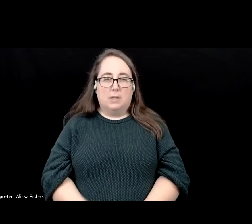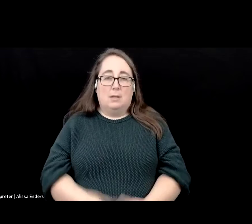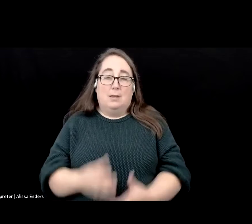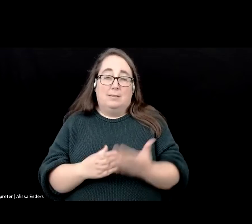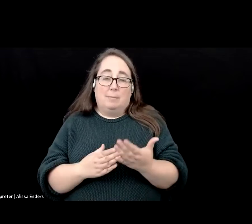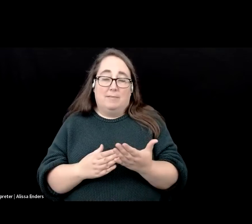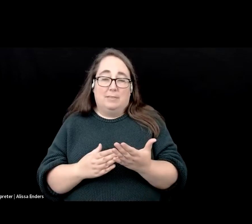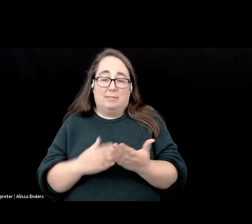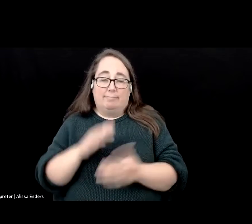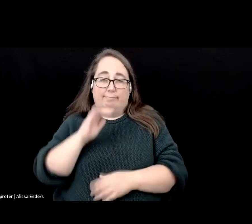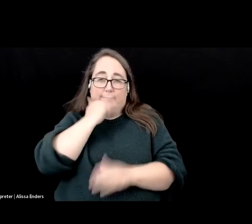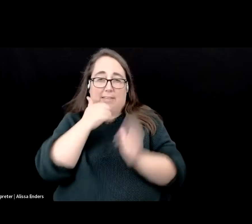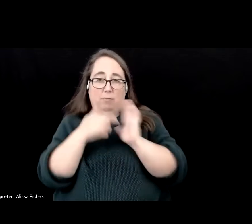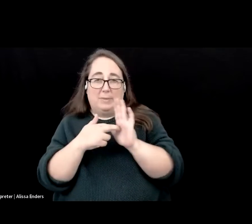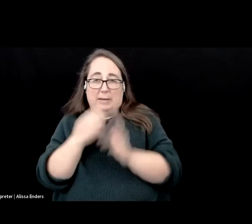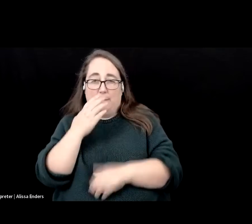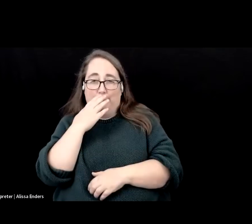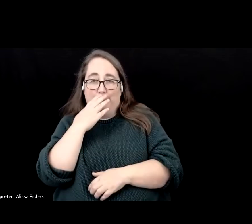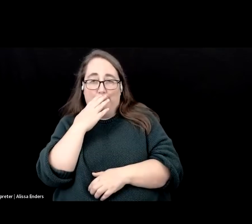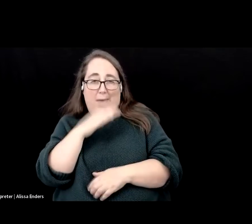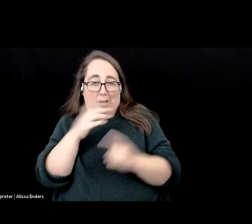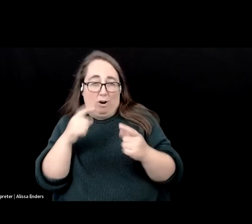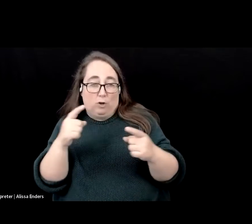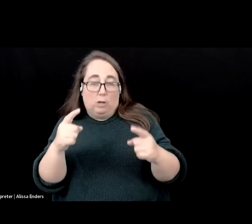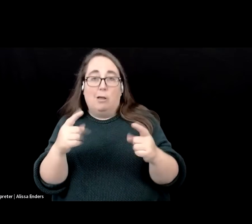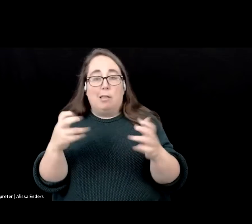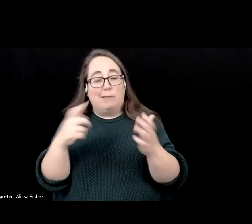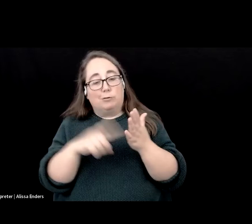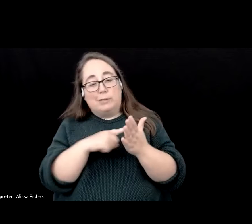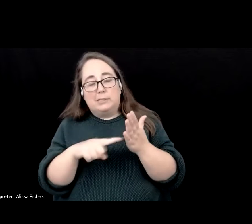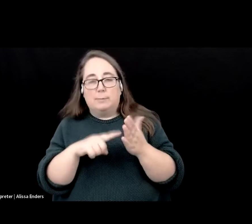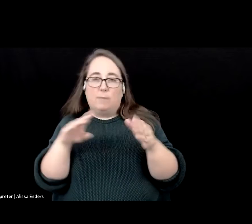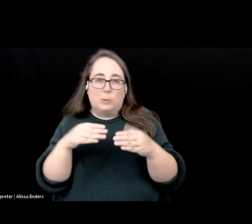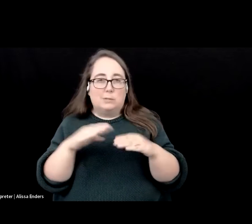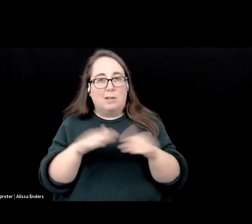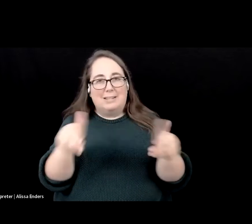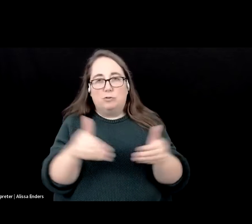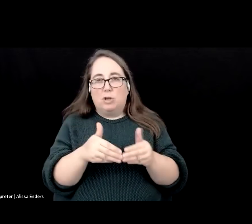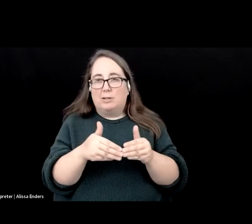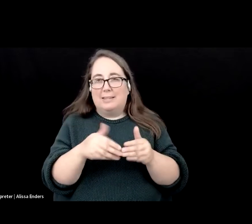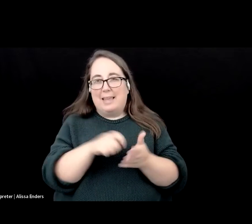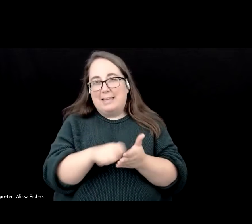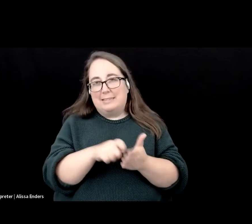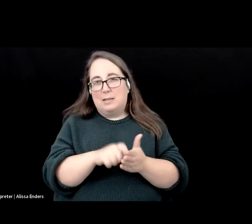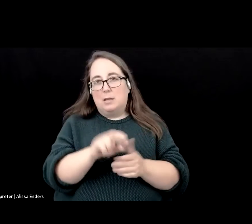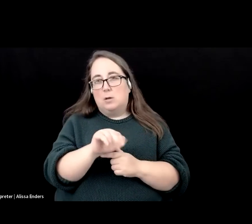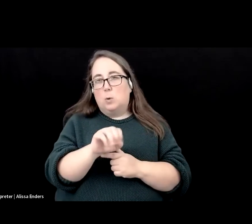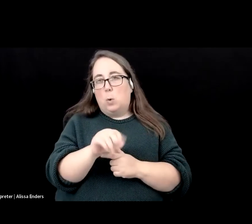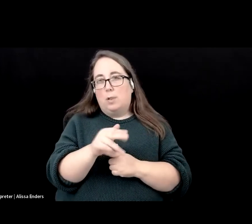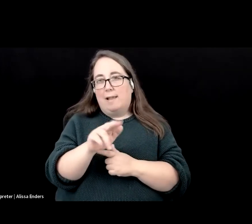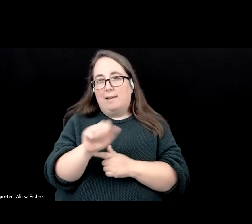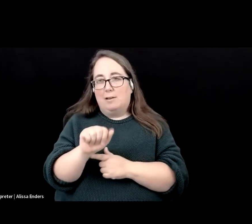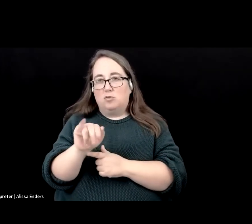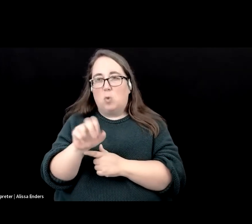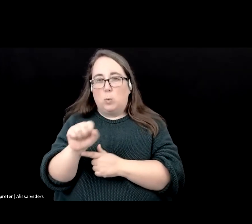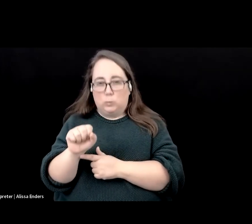and misrepresentation. Much of the criticism is focused on the introductory essay itself by Nicole Hannah-Jones, who also was the